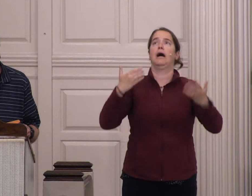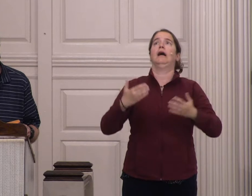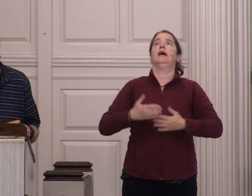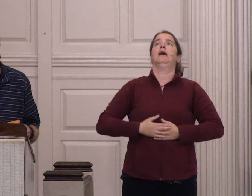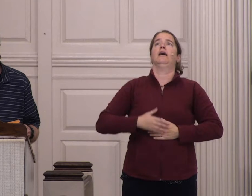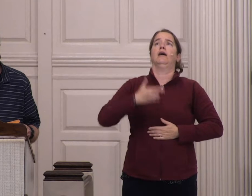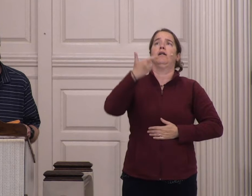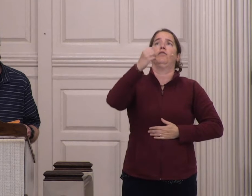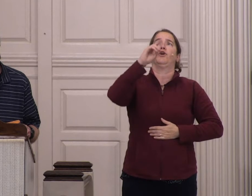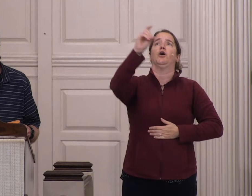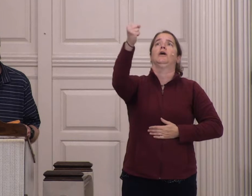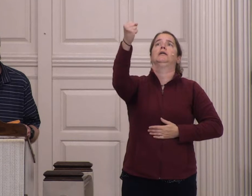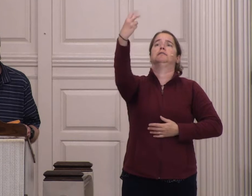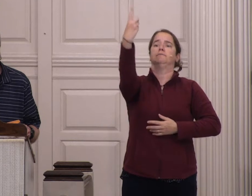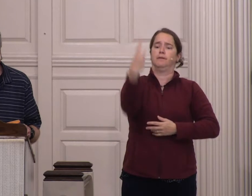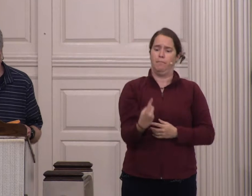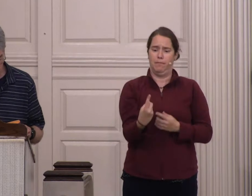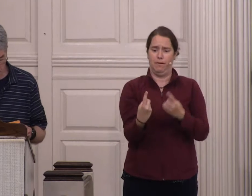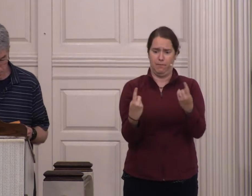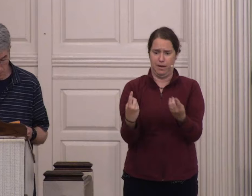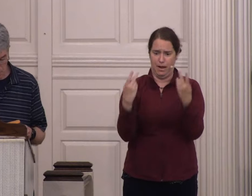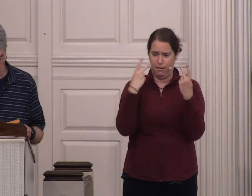us in human form."